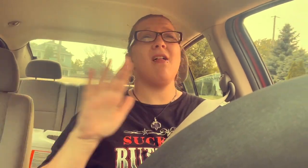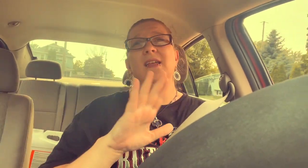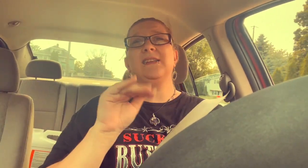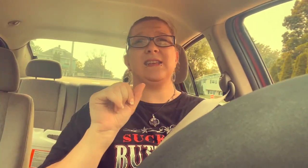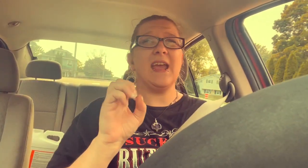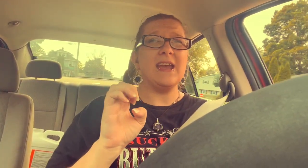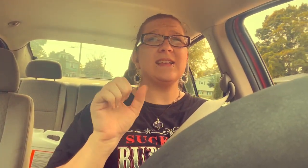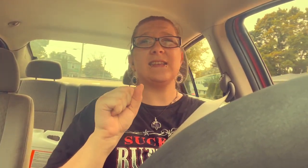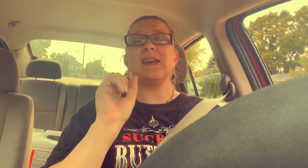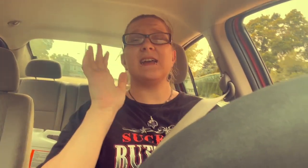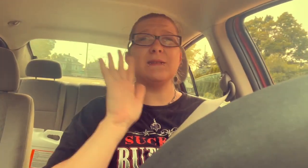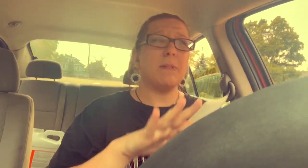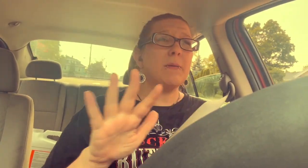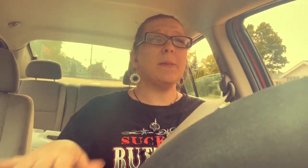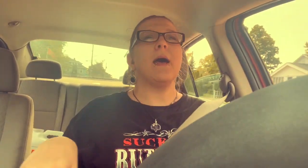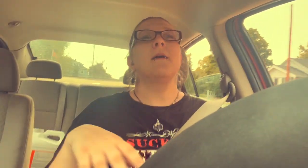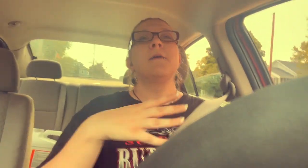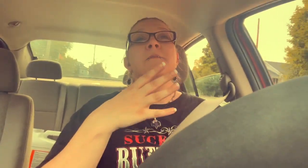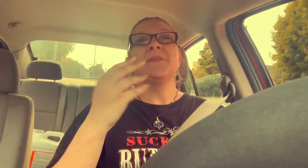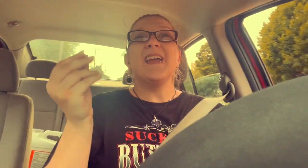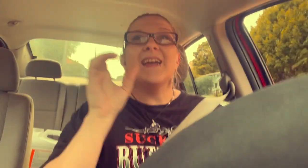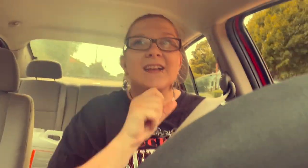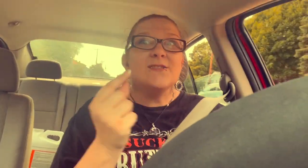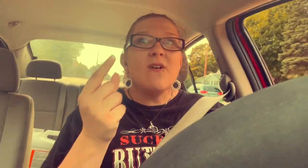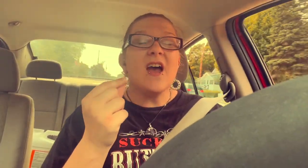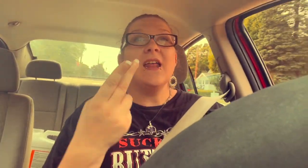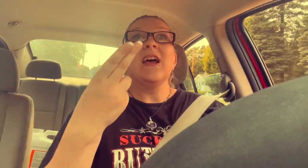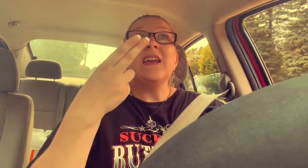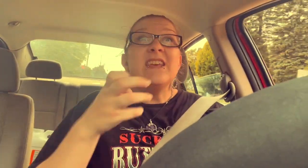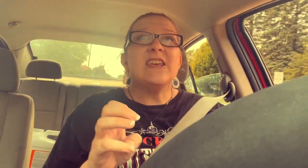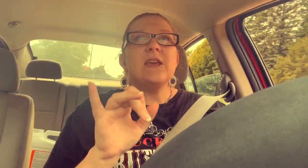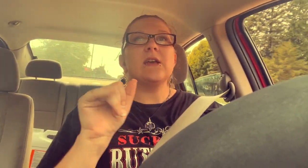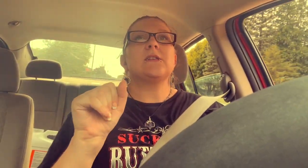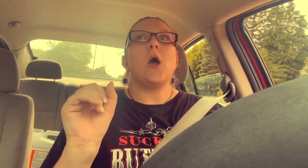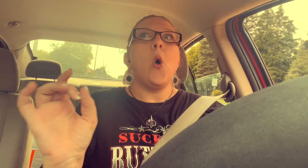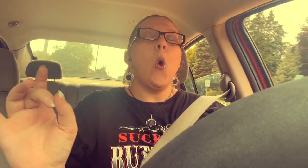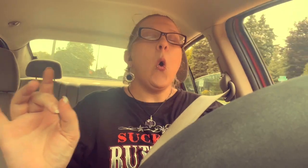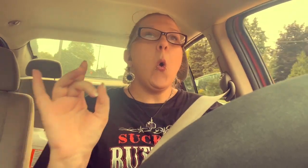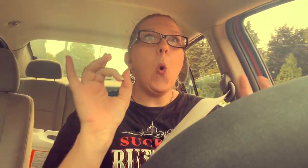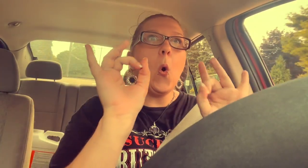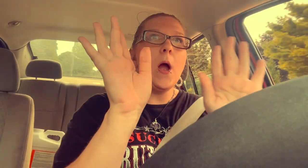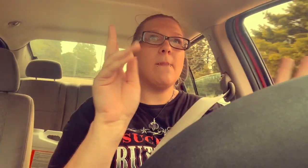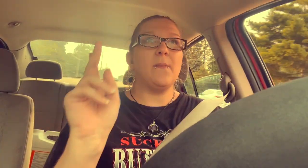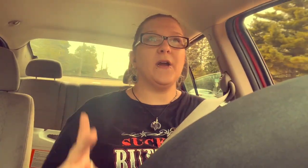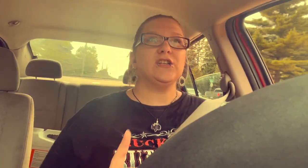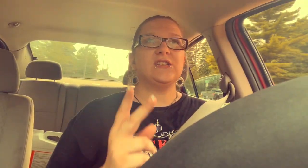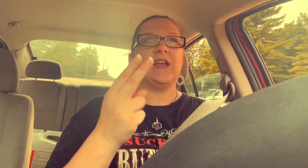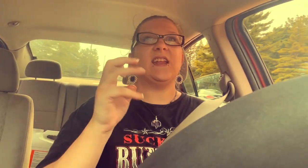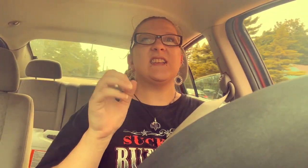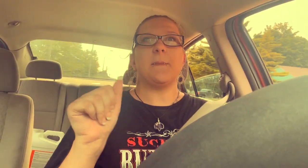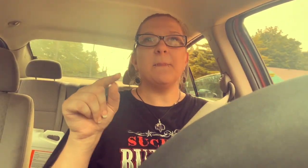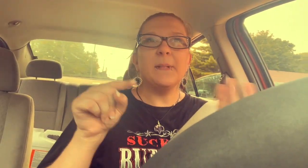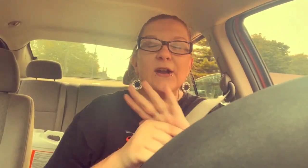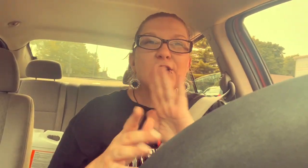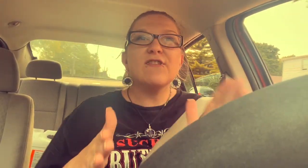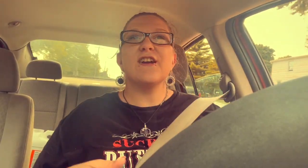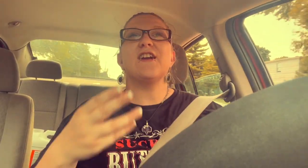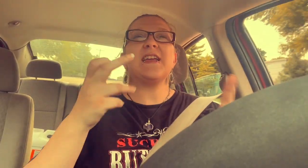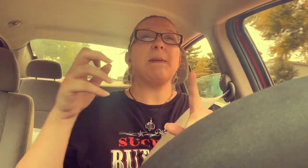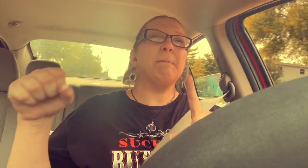his cases, blah, blah, blah. And guess what? He is a horrible person. He's a murderer. He beat